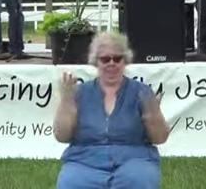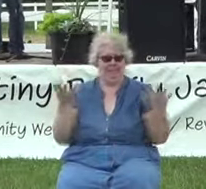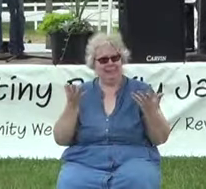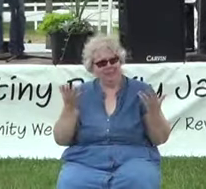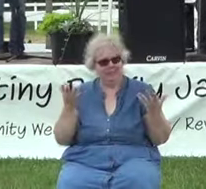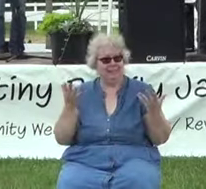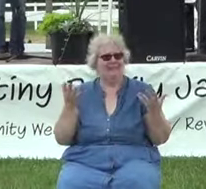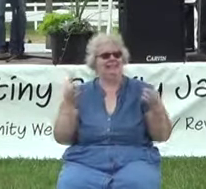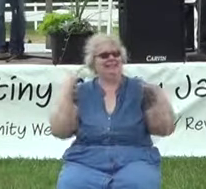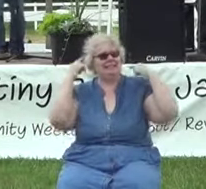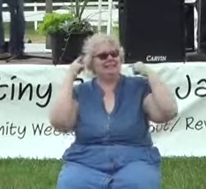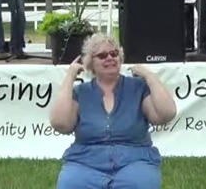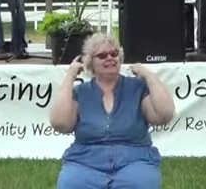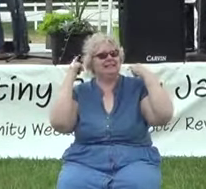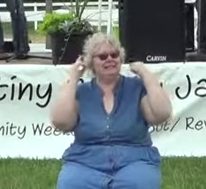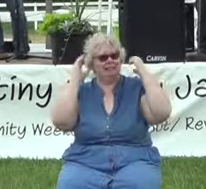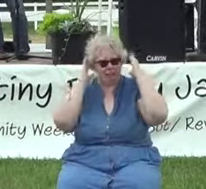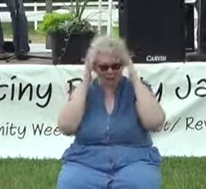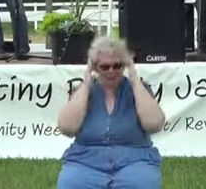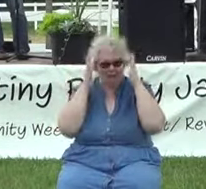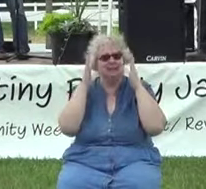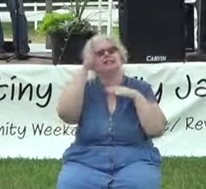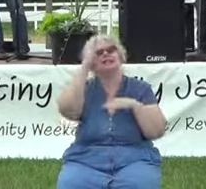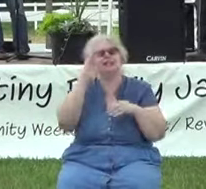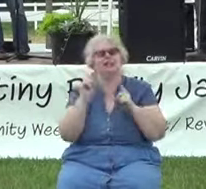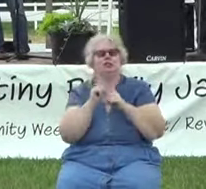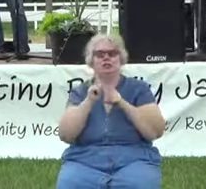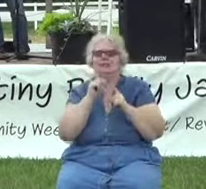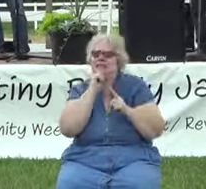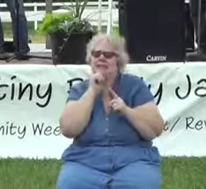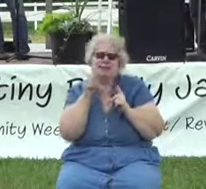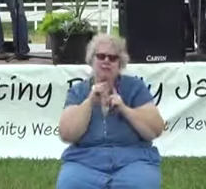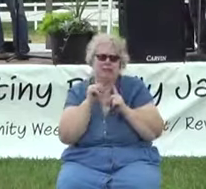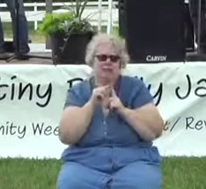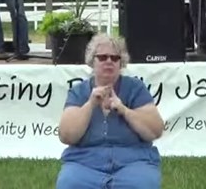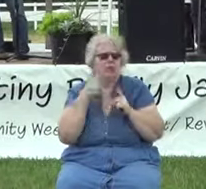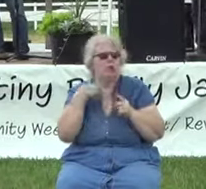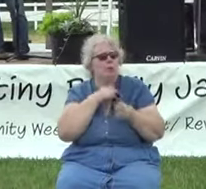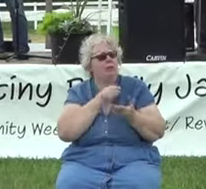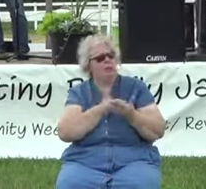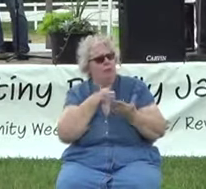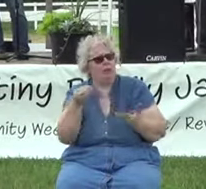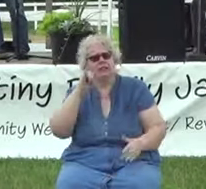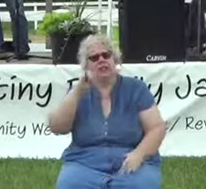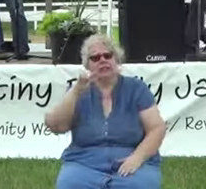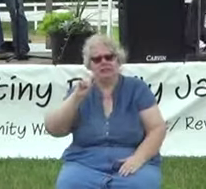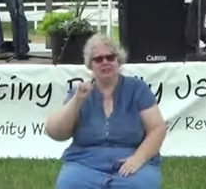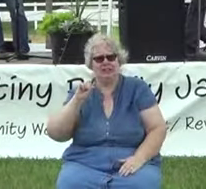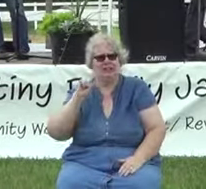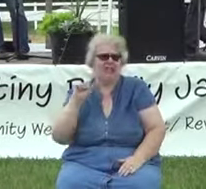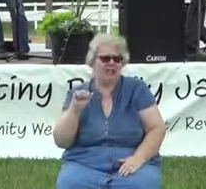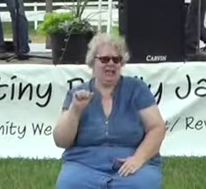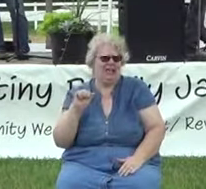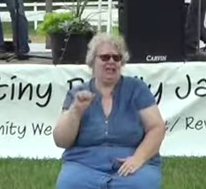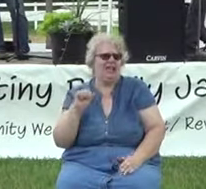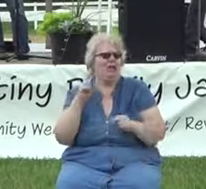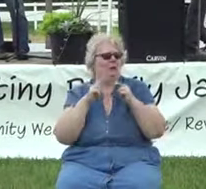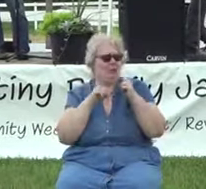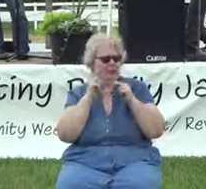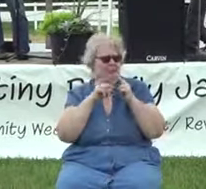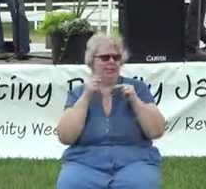listening to God's word. It isn't about the building. We just bought the old IGA grocery store in Kendallville, and we're restoring that